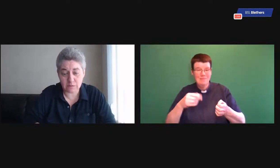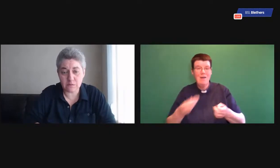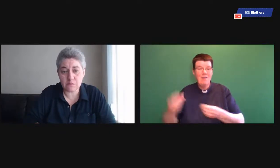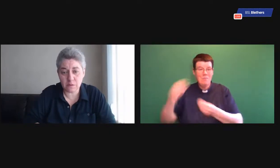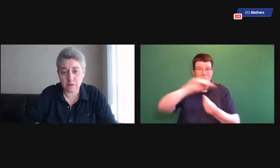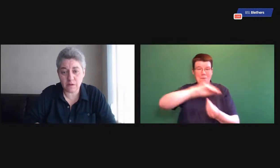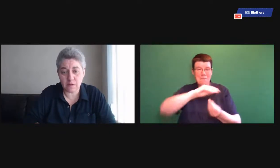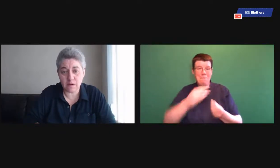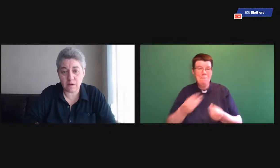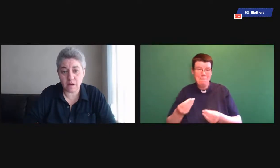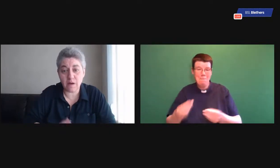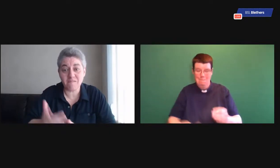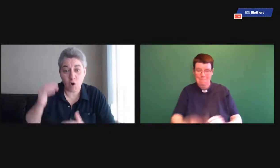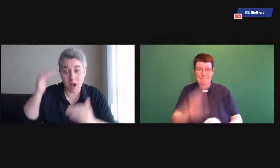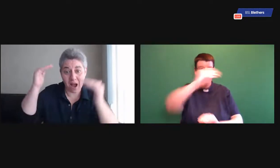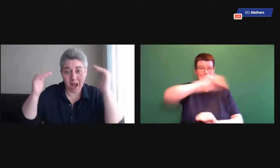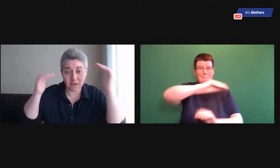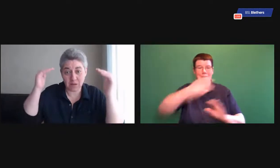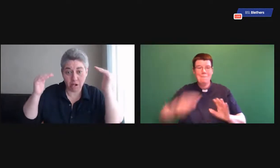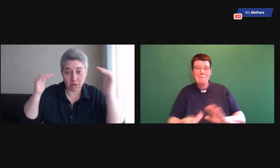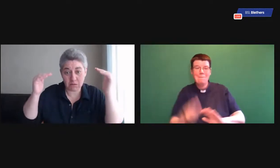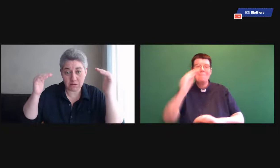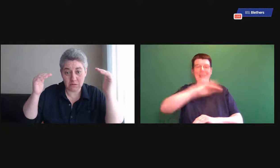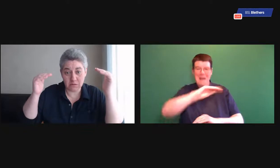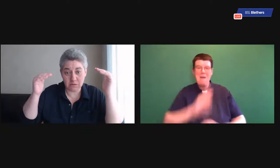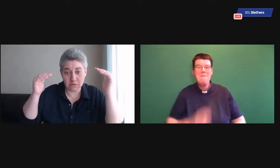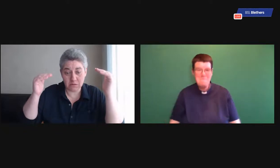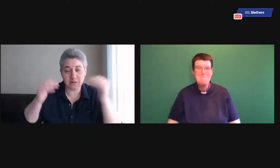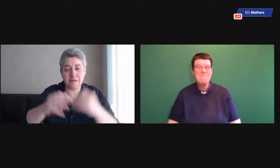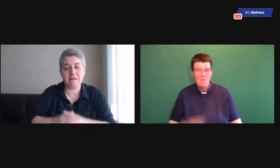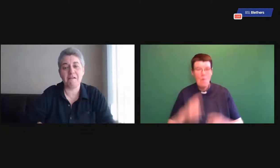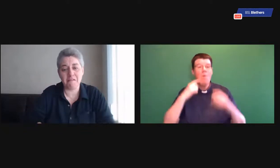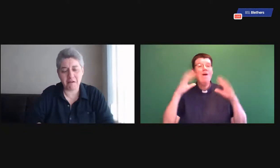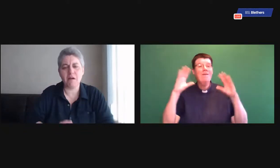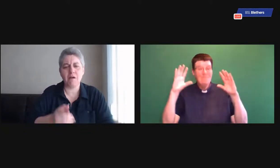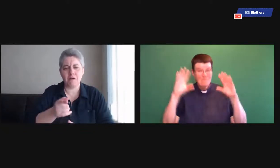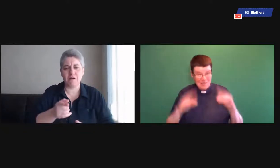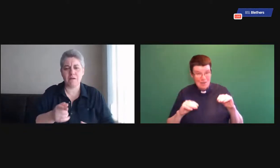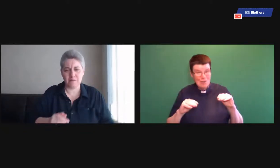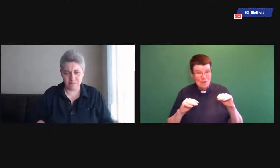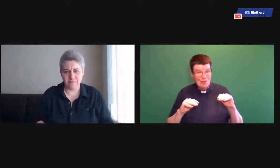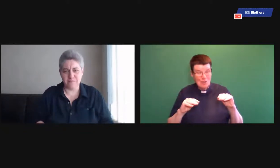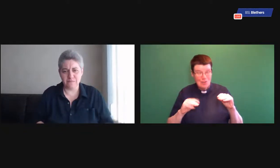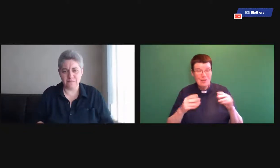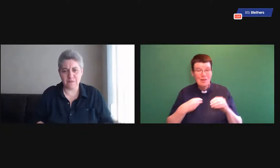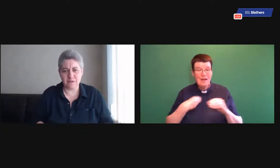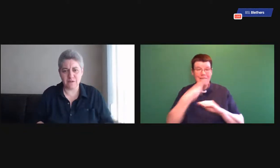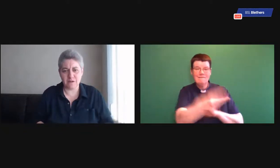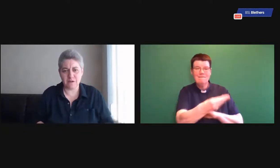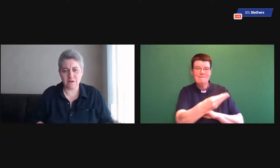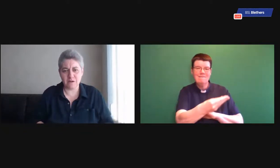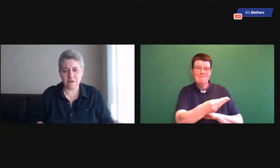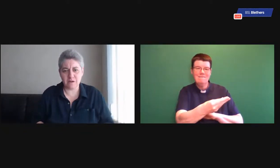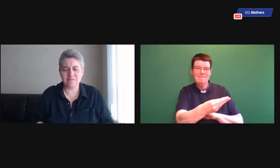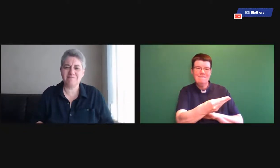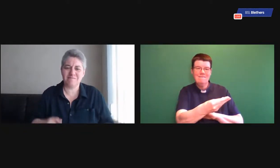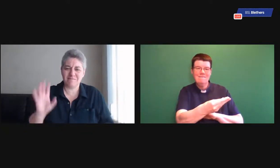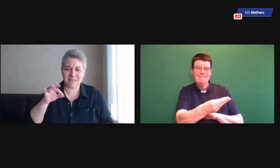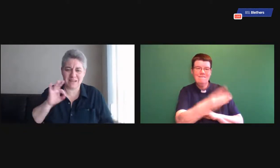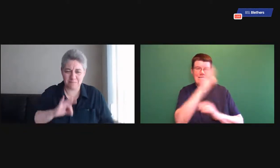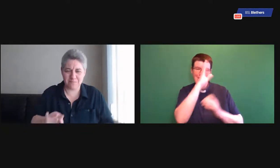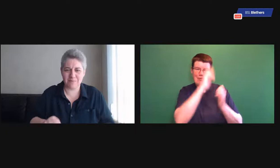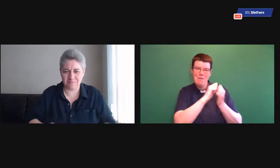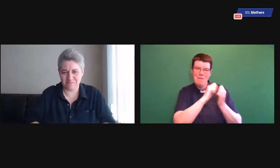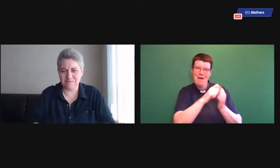drinking vessel, and it's for celebrations. And we use that. We put the water in it